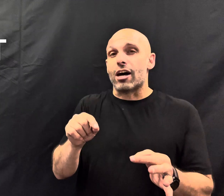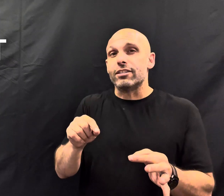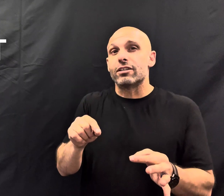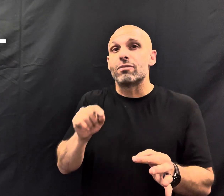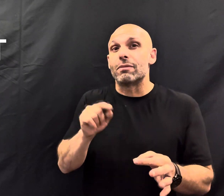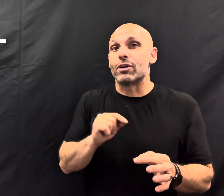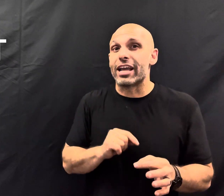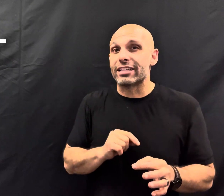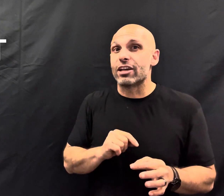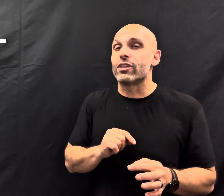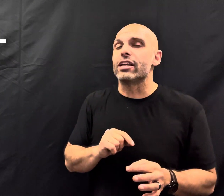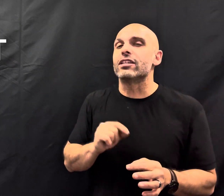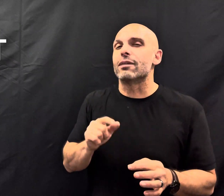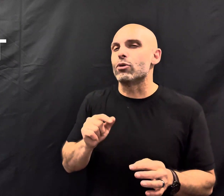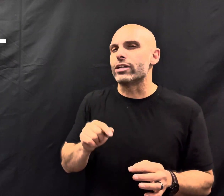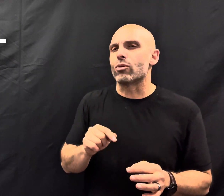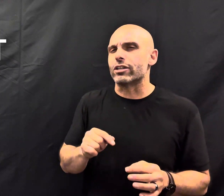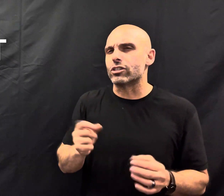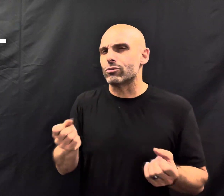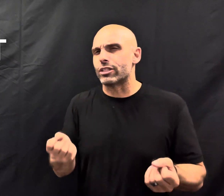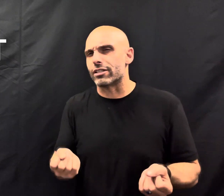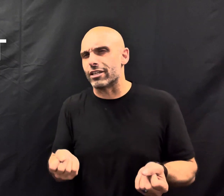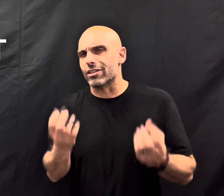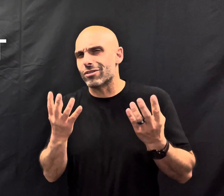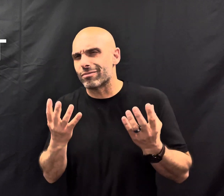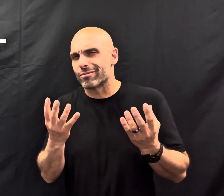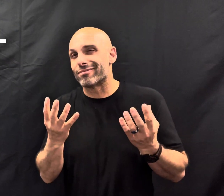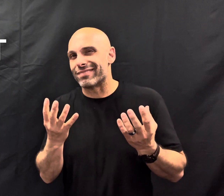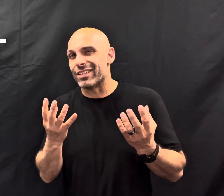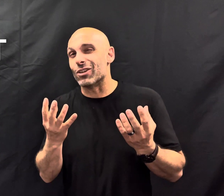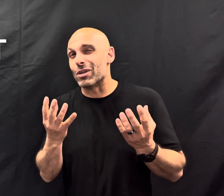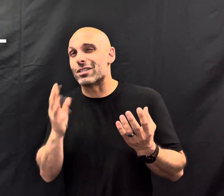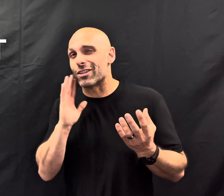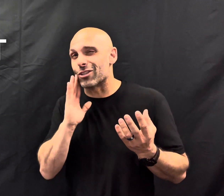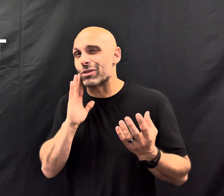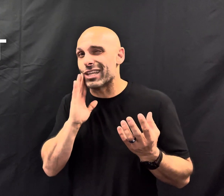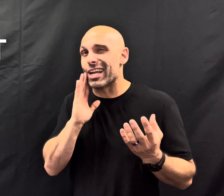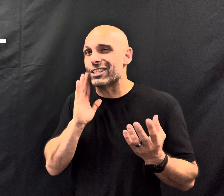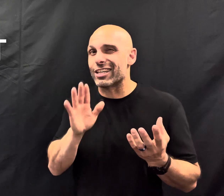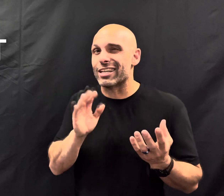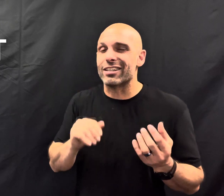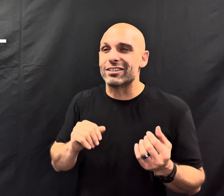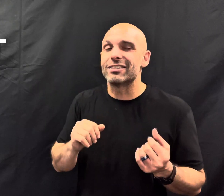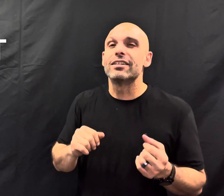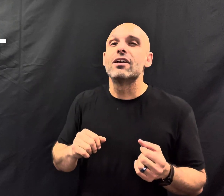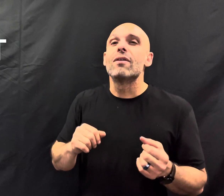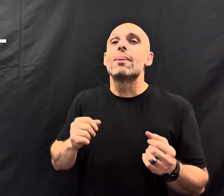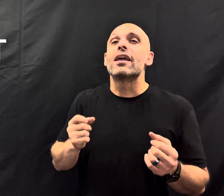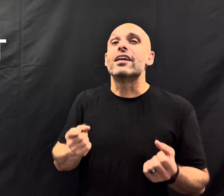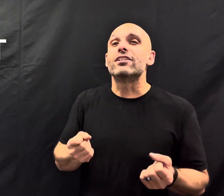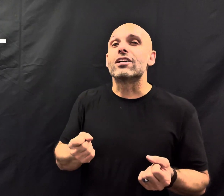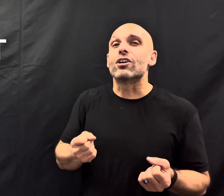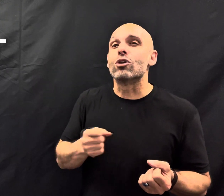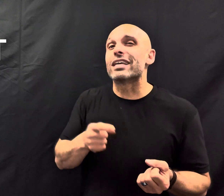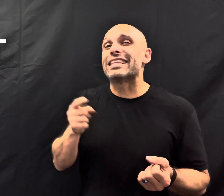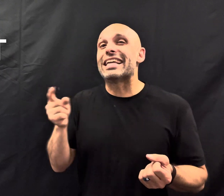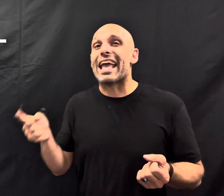cost? Remember in ASL, the WH question, which is this, and though it starts with an H, I know, goes at the end